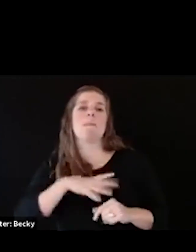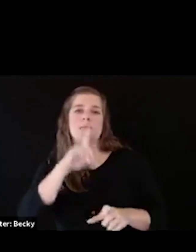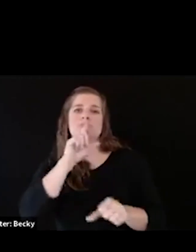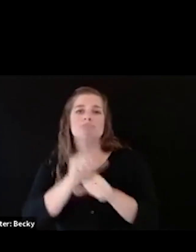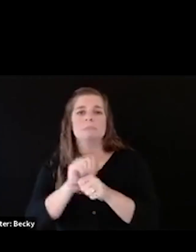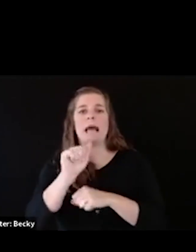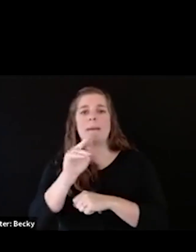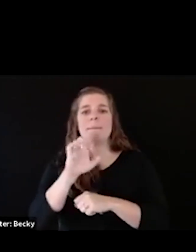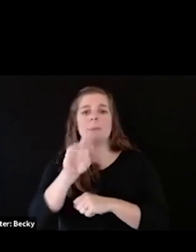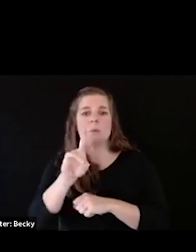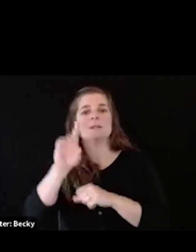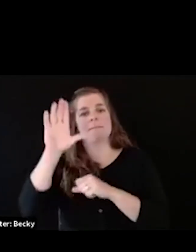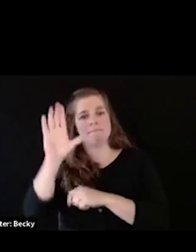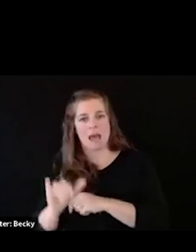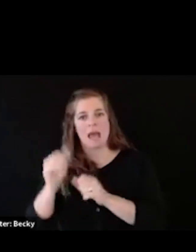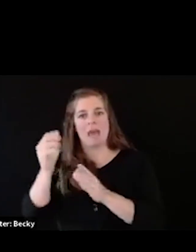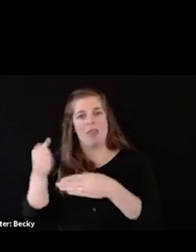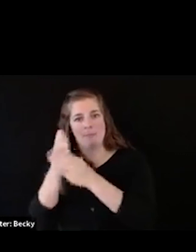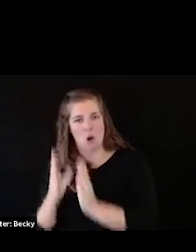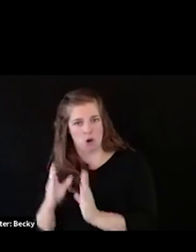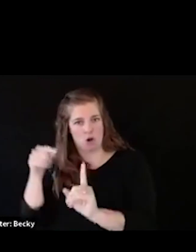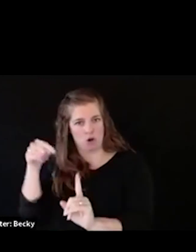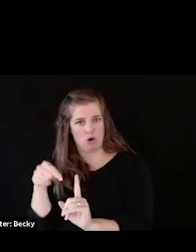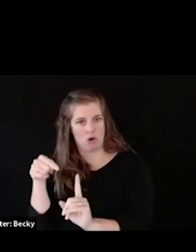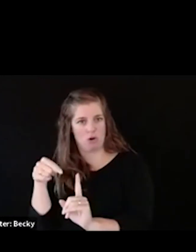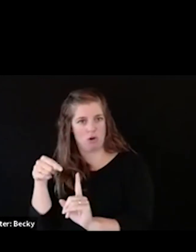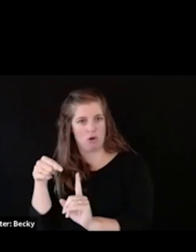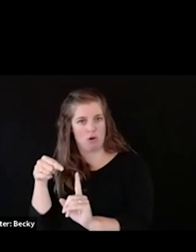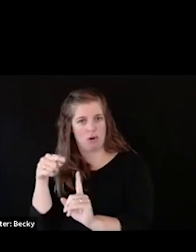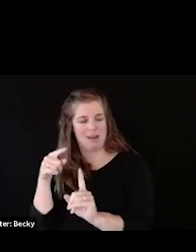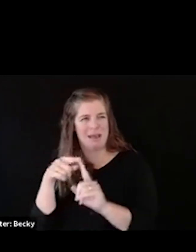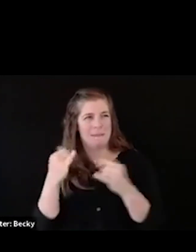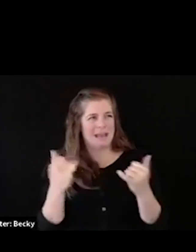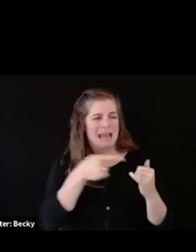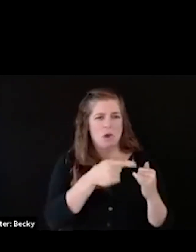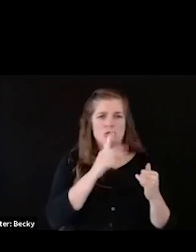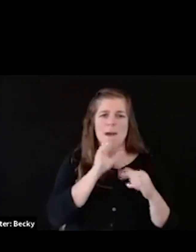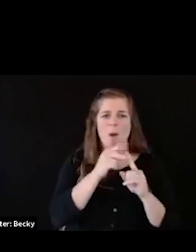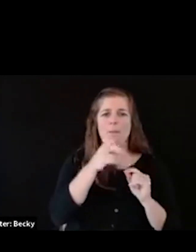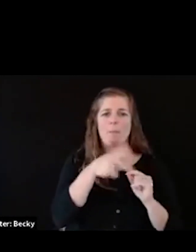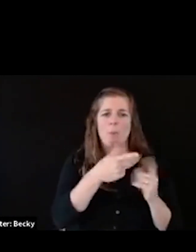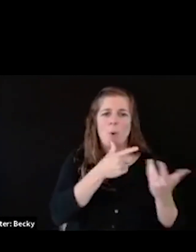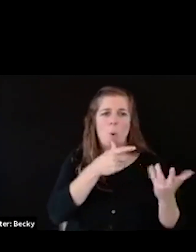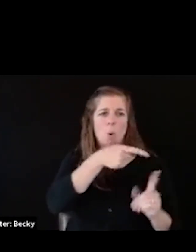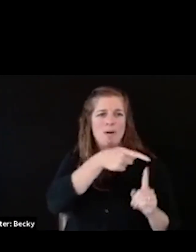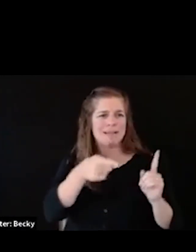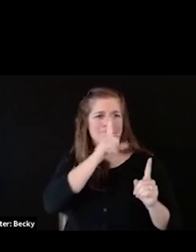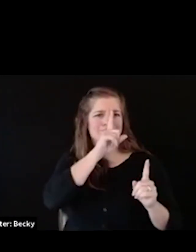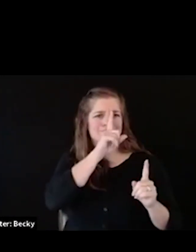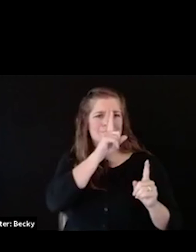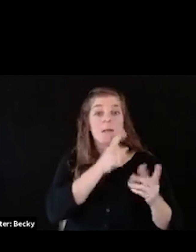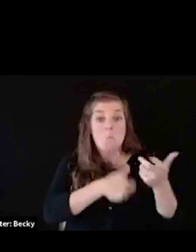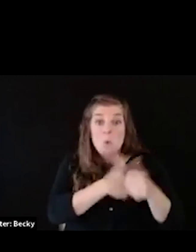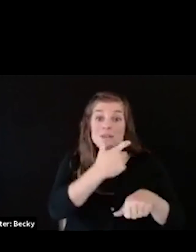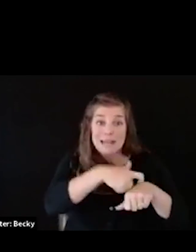that it's a woman who's the victim or the survivor, but it's ambiguous who the perpetrator is, and it's overwhelmingly men, and it's yet